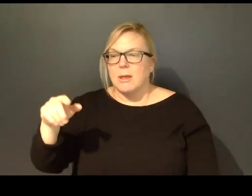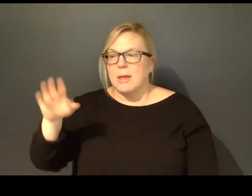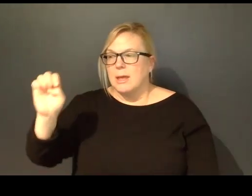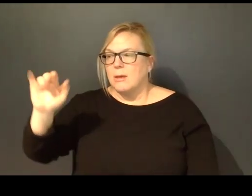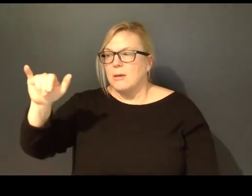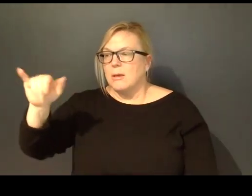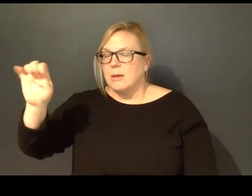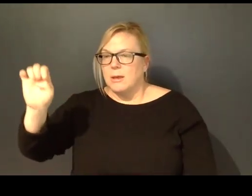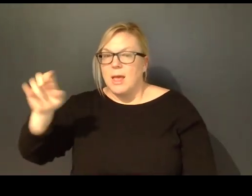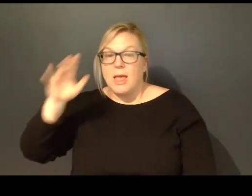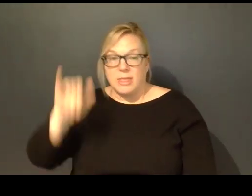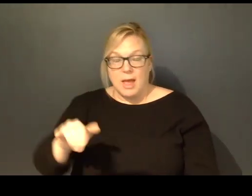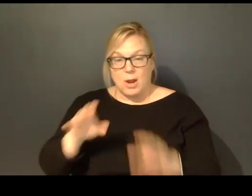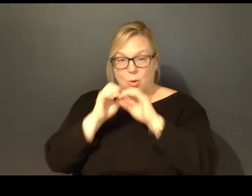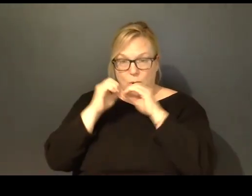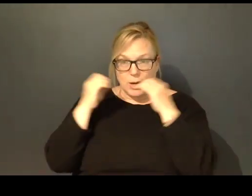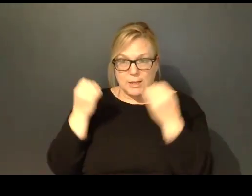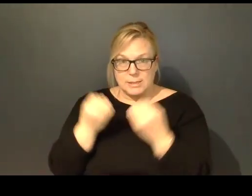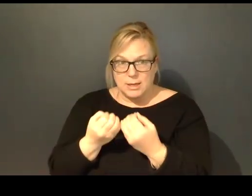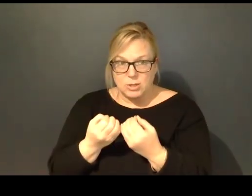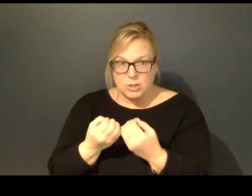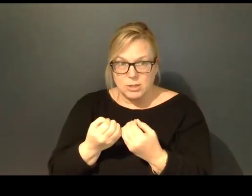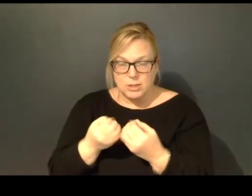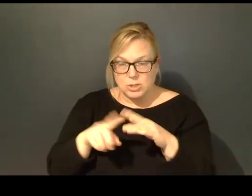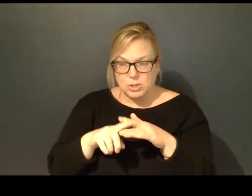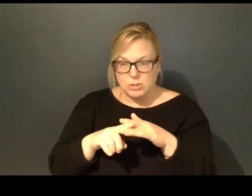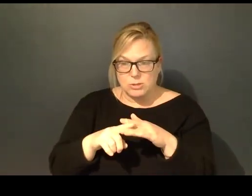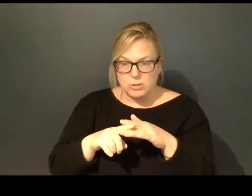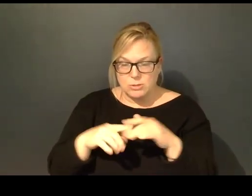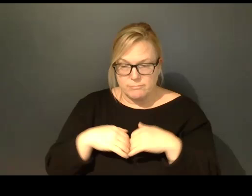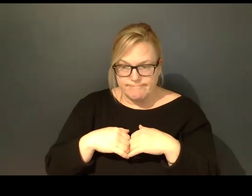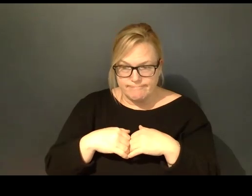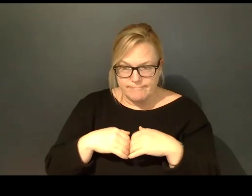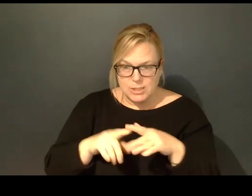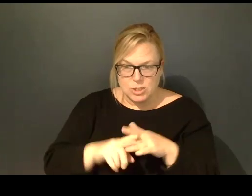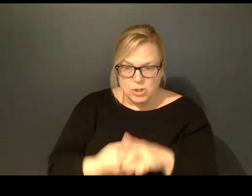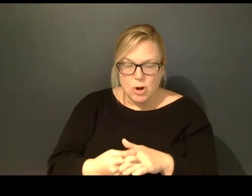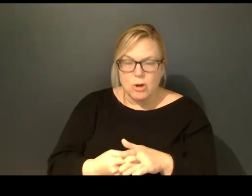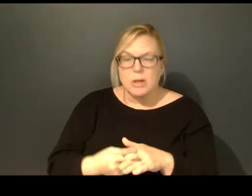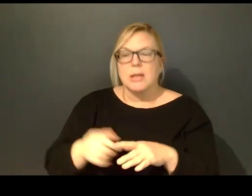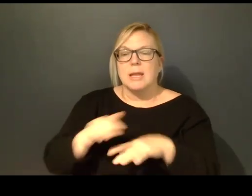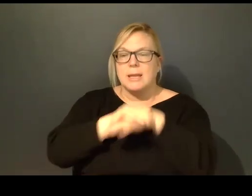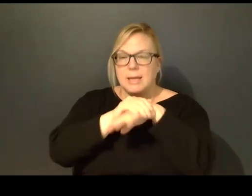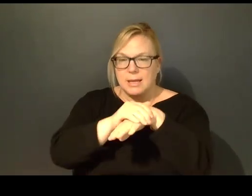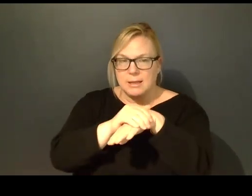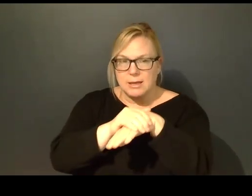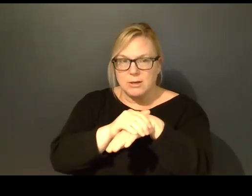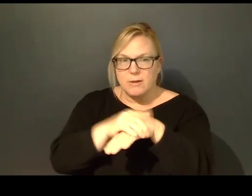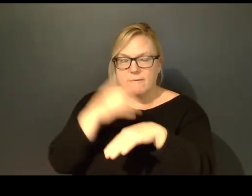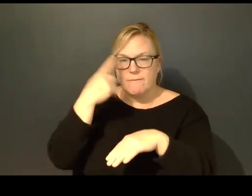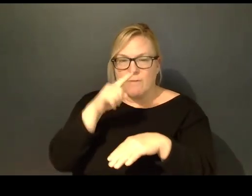an organization primarily that was started in the UK for audio